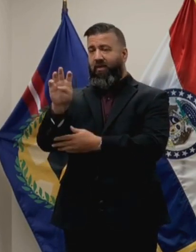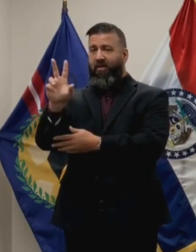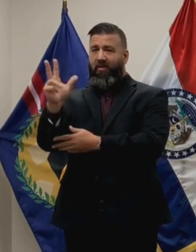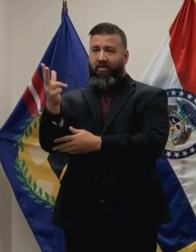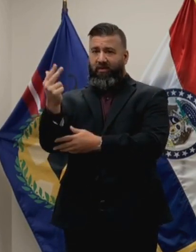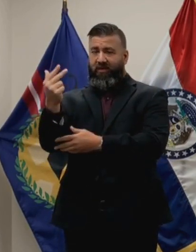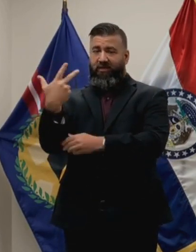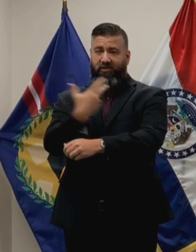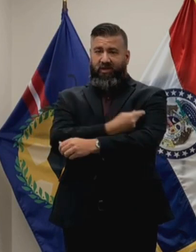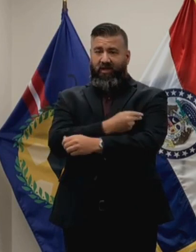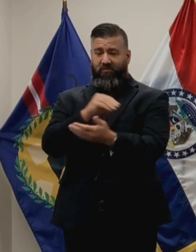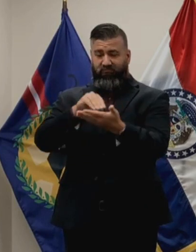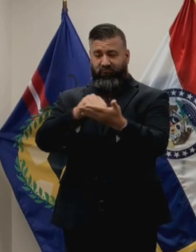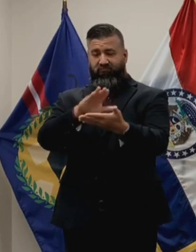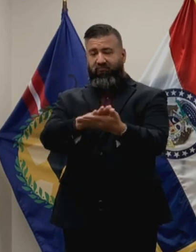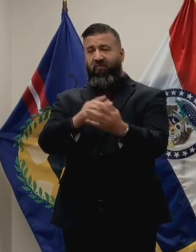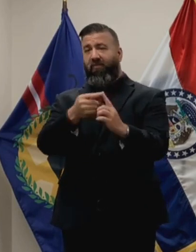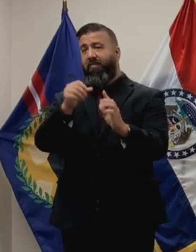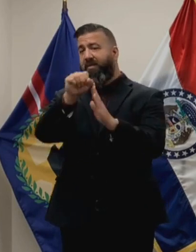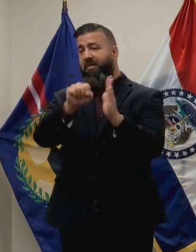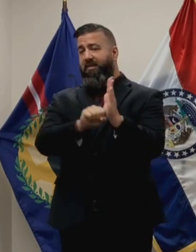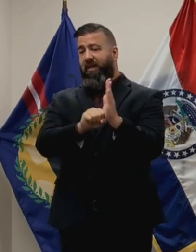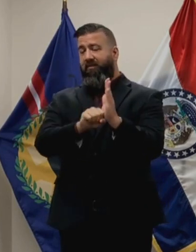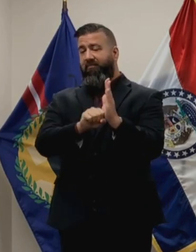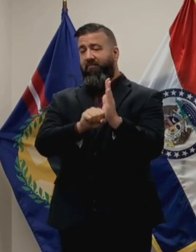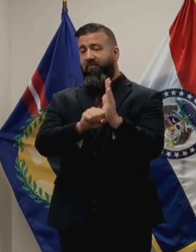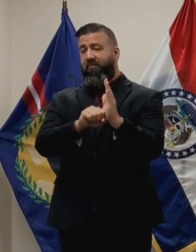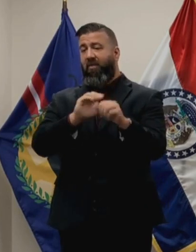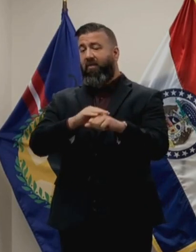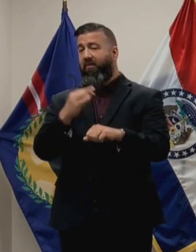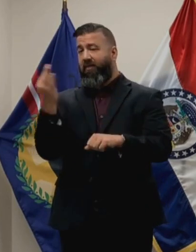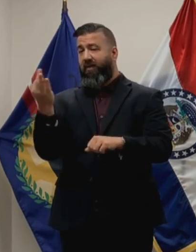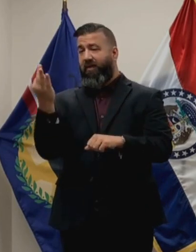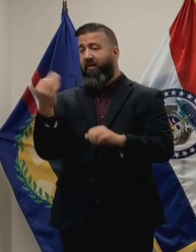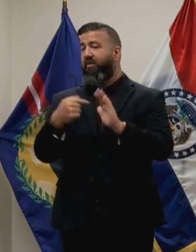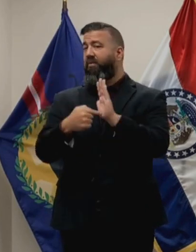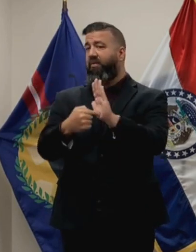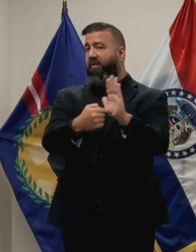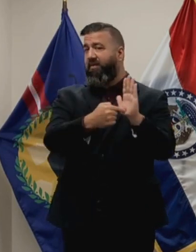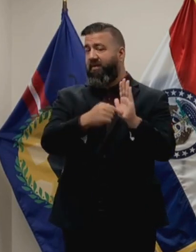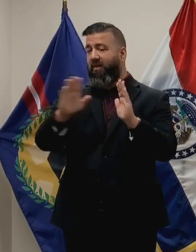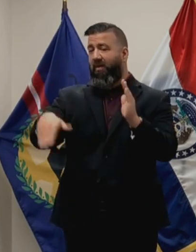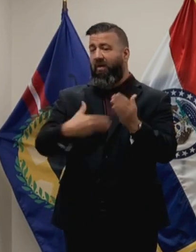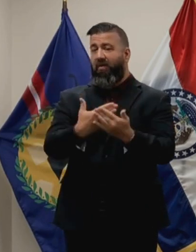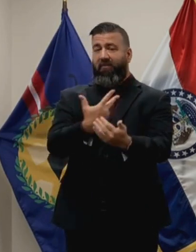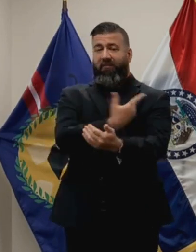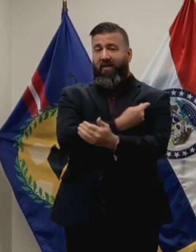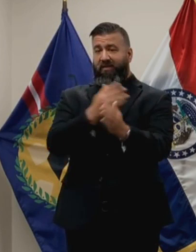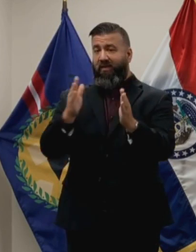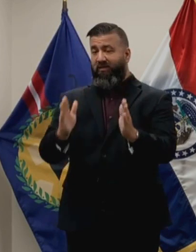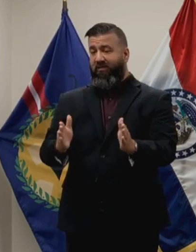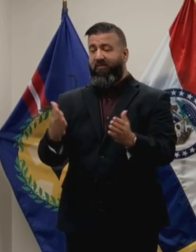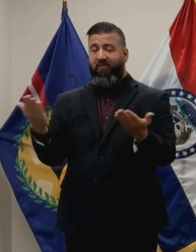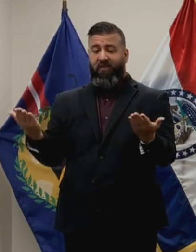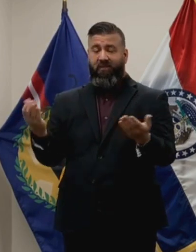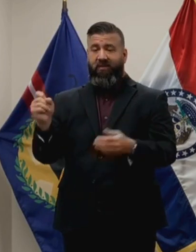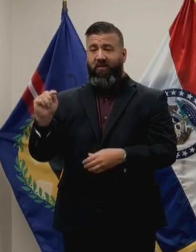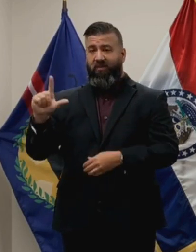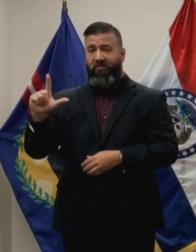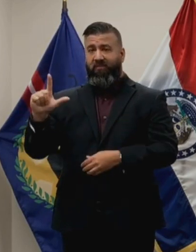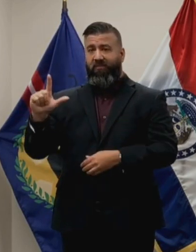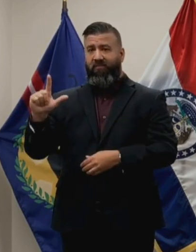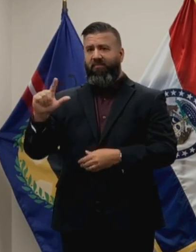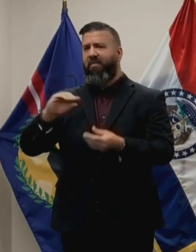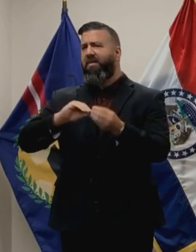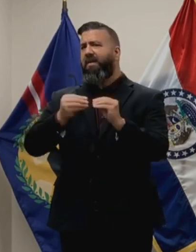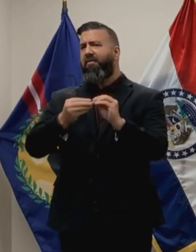1,004,413 shots recorded by the state as of Friday afternoon represents all vaccinators in St. Louis County. So what does that